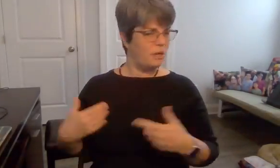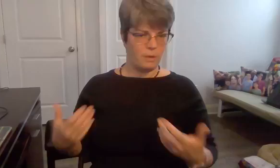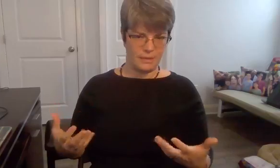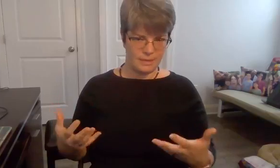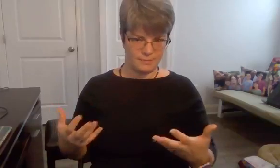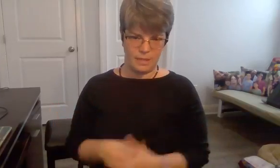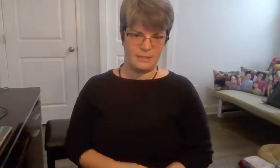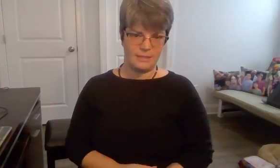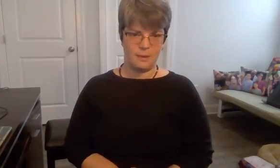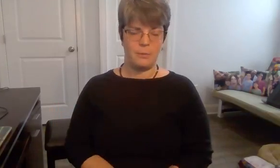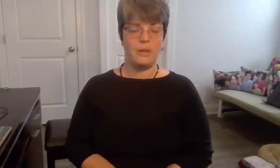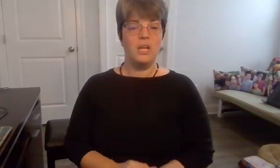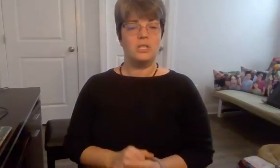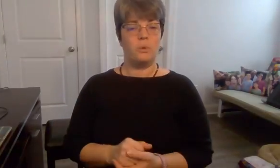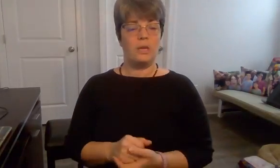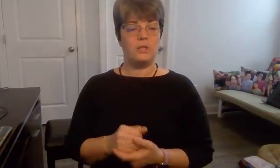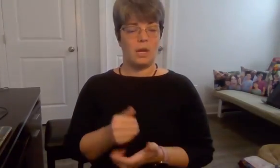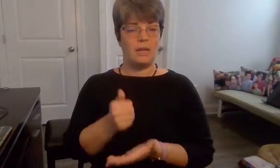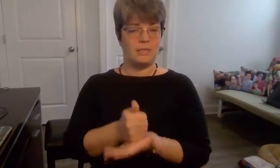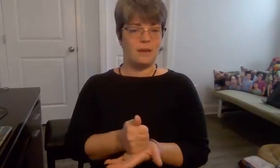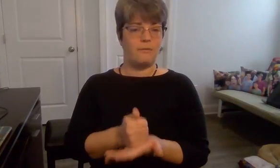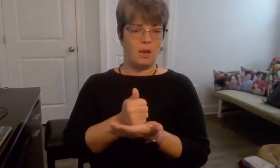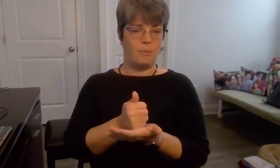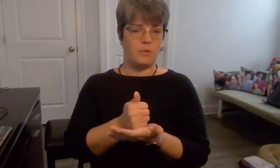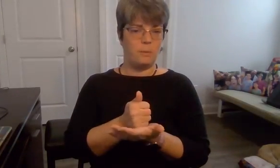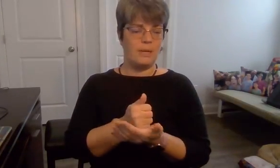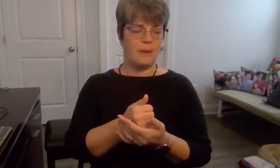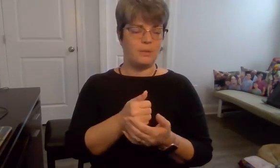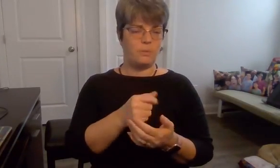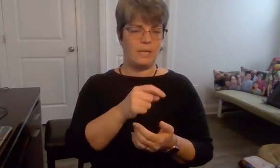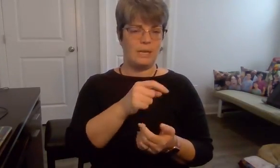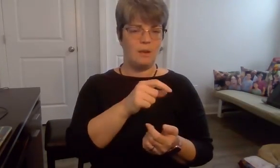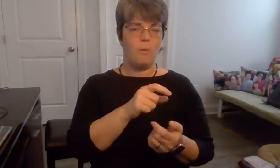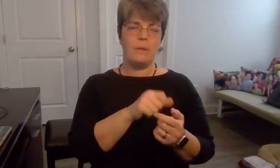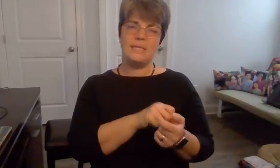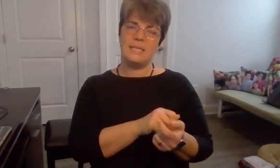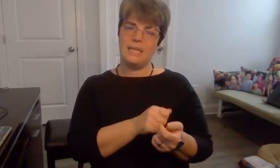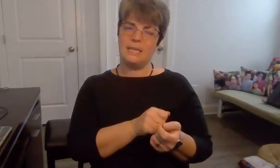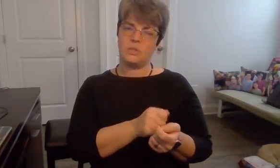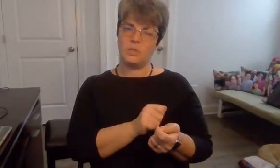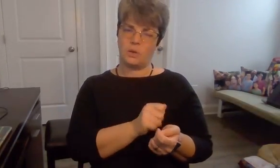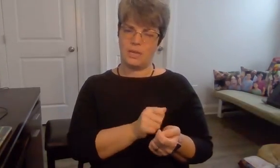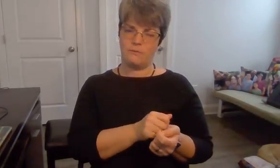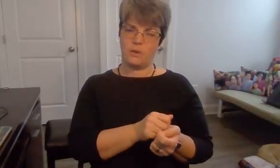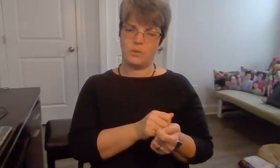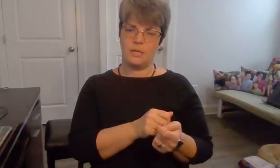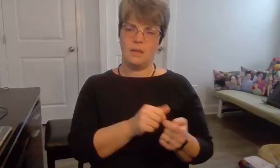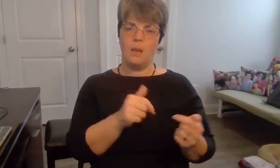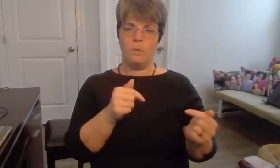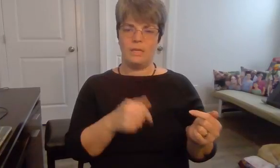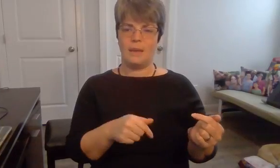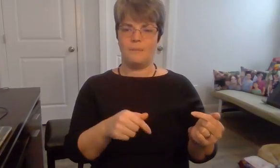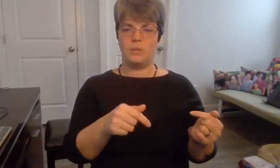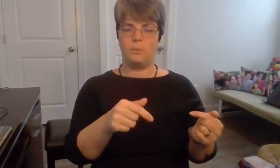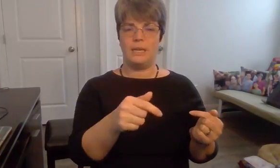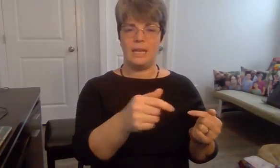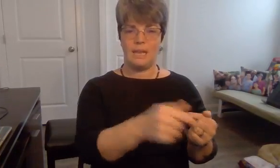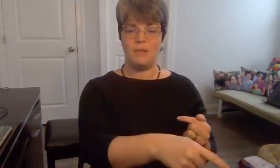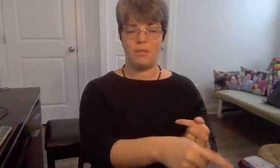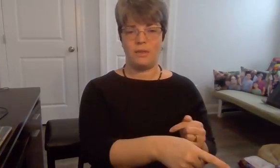want this, right? This is not what we want. So we taught him the sign for help. So we'd get between, when we see him start to get frustrated, we'd get between him and the thing that he